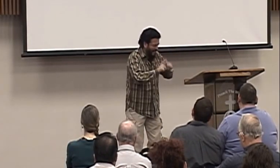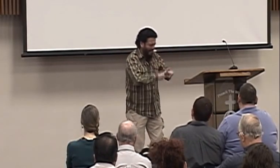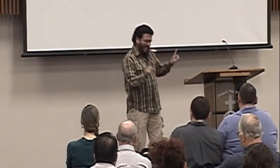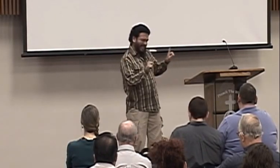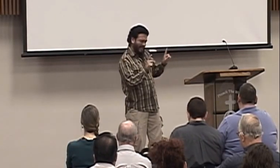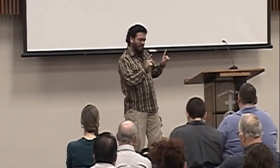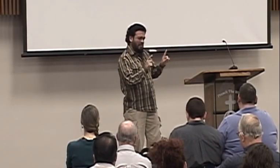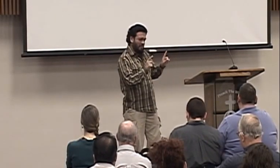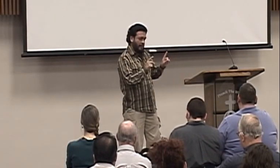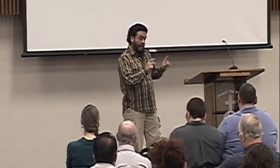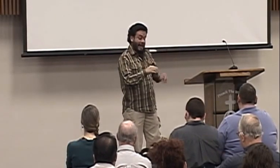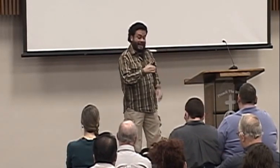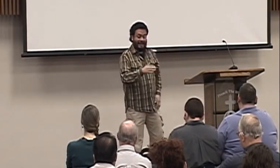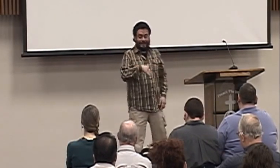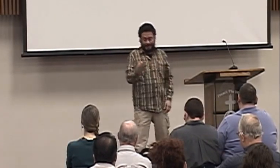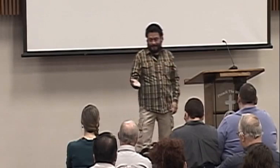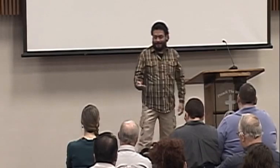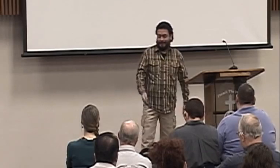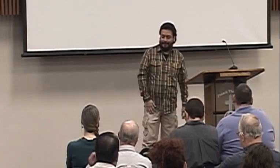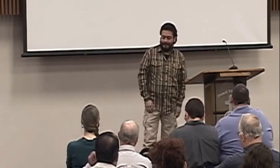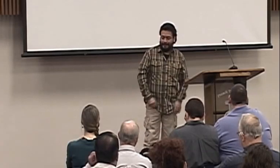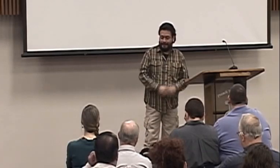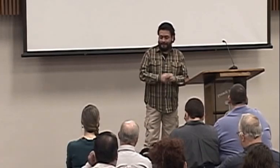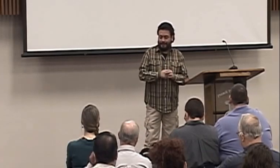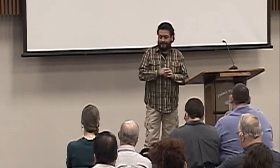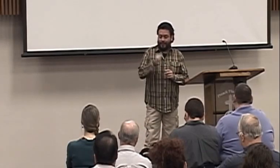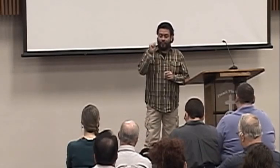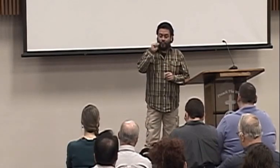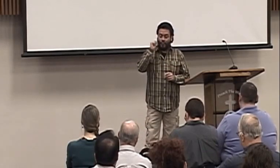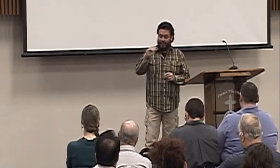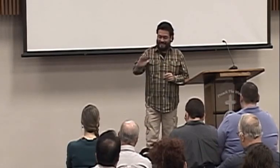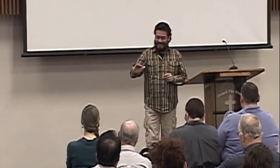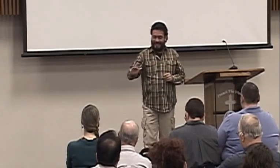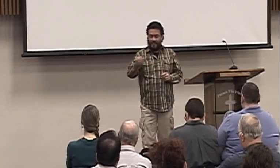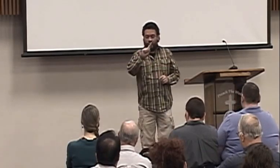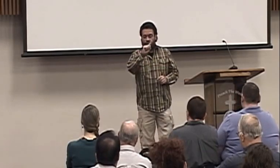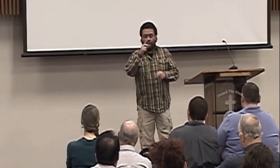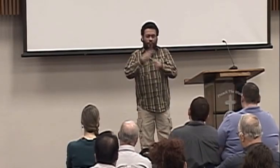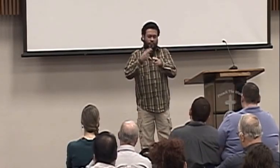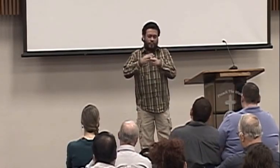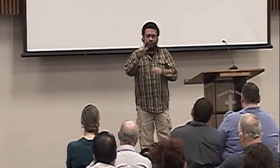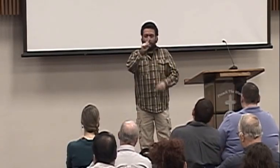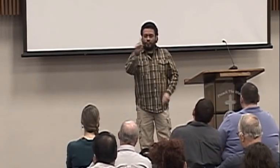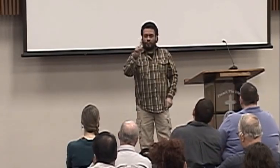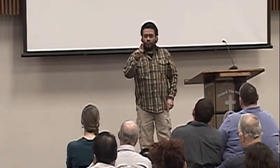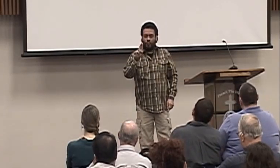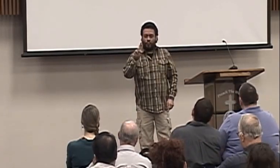It's a lot more difficult with her signs. And then there's another little girl. Her name was